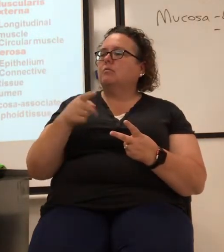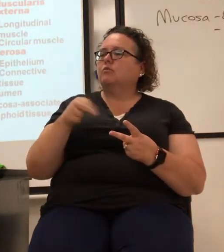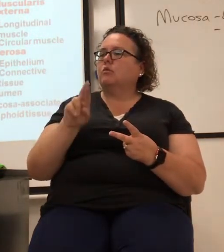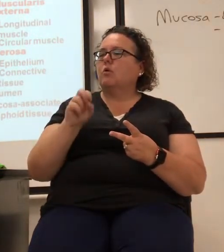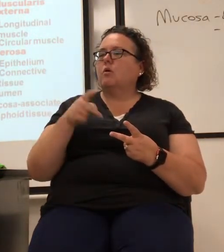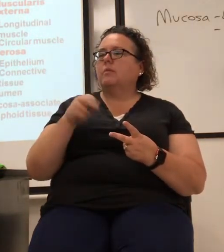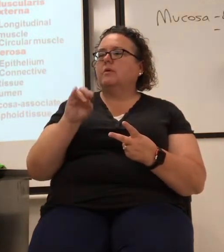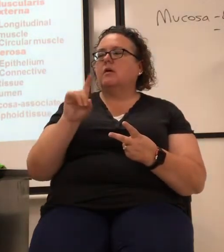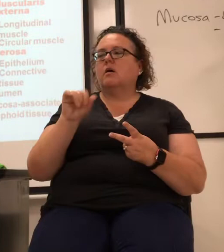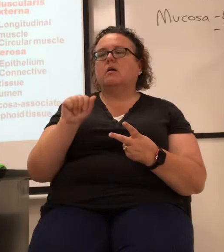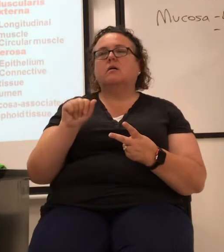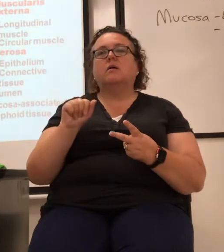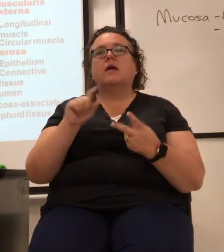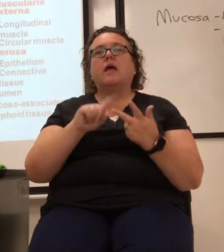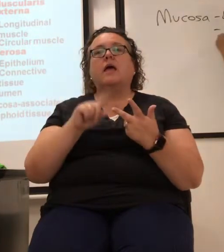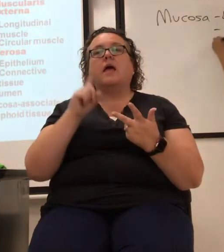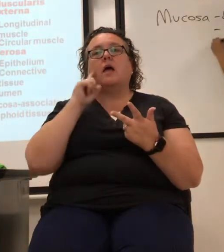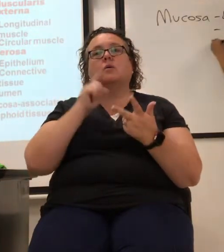And note the